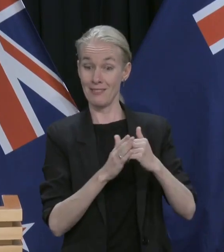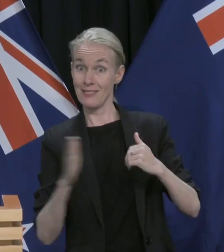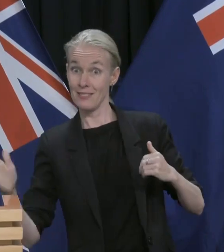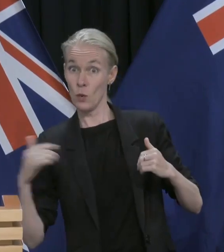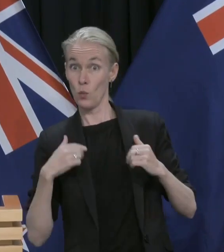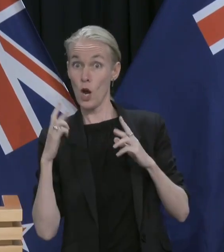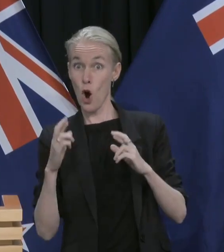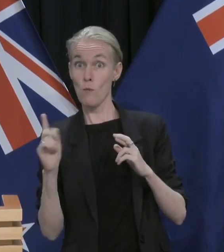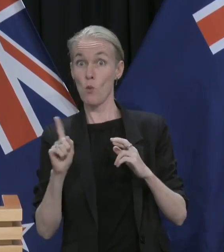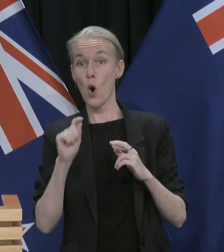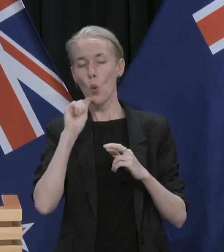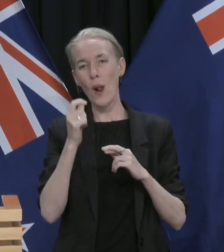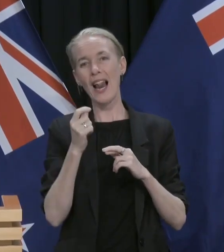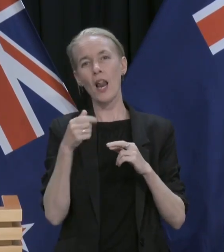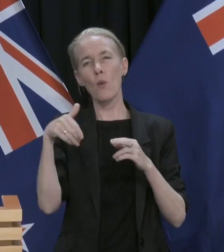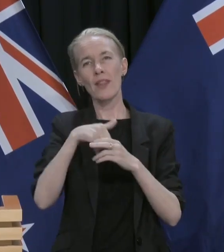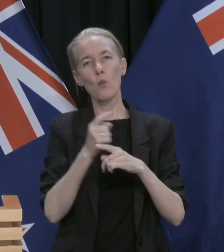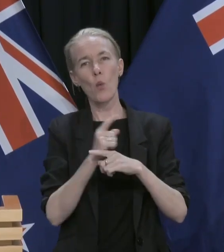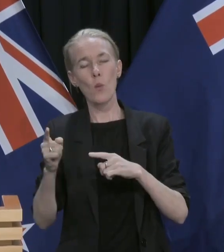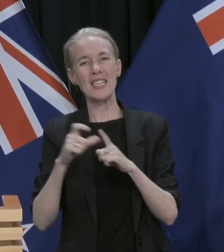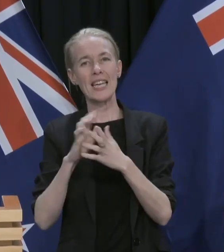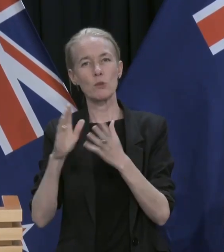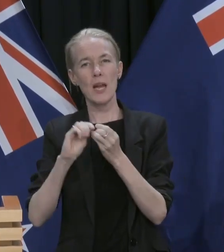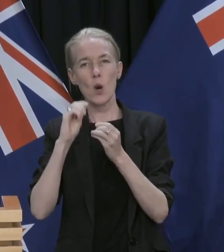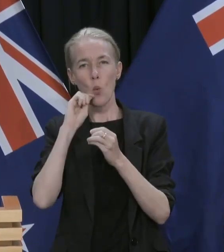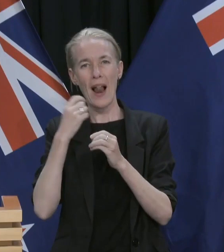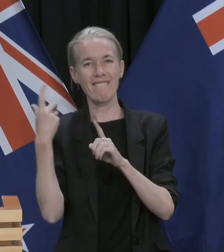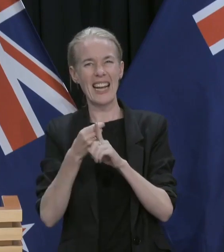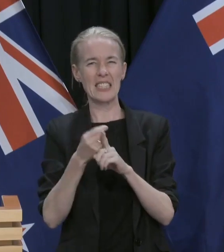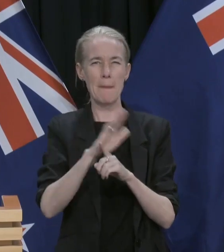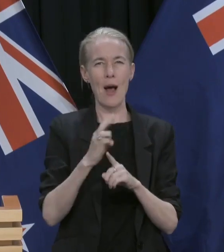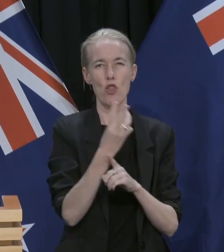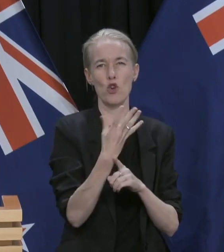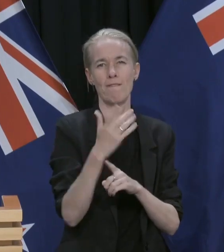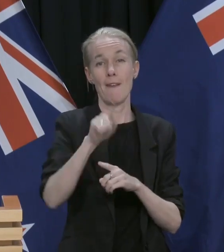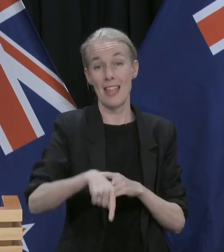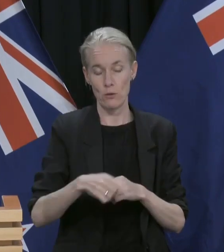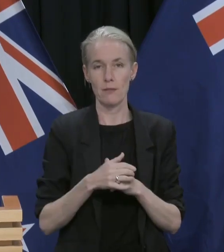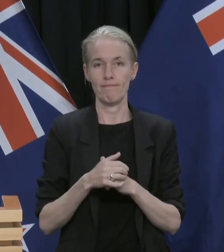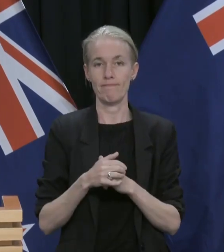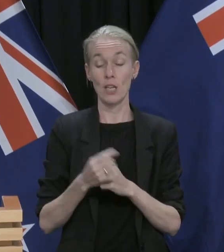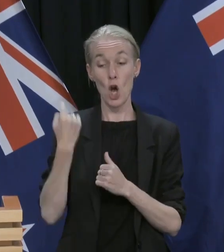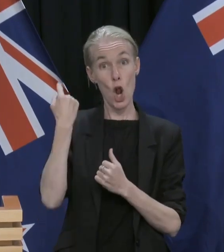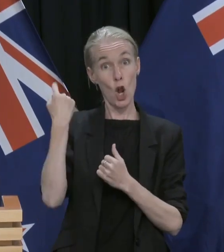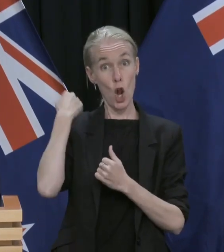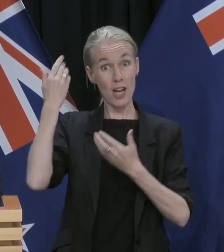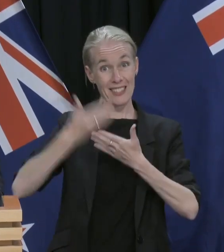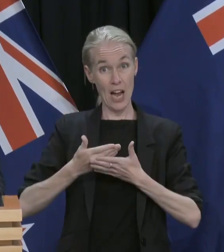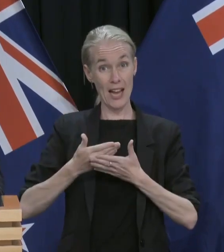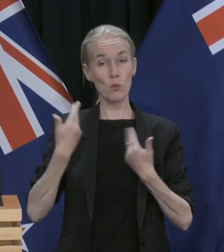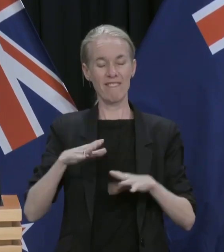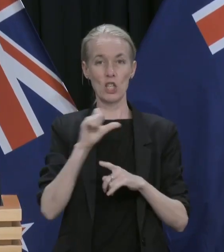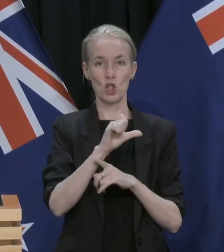people being vaccinated a week. The total number of doses administered as of midnight last night was